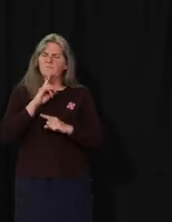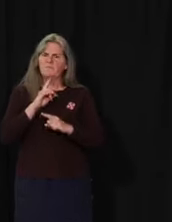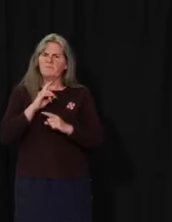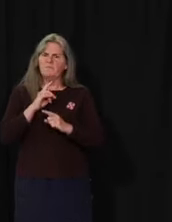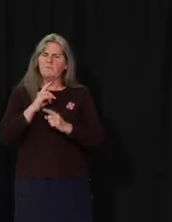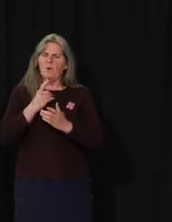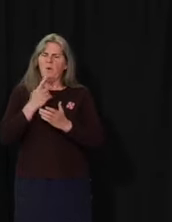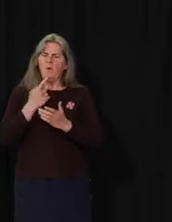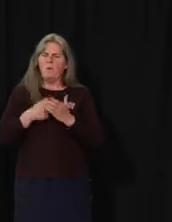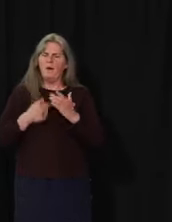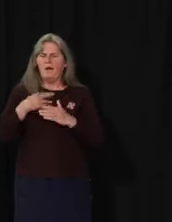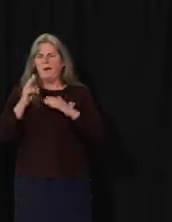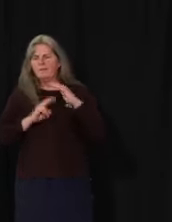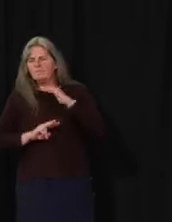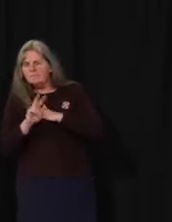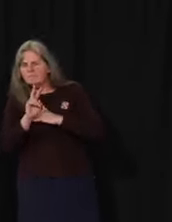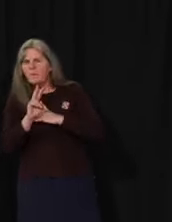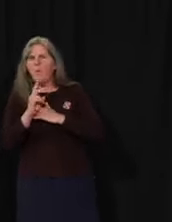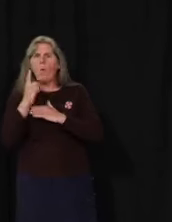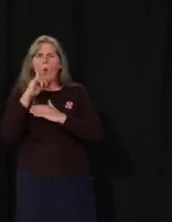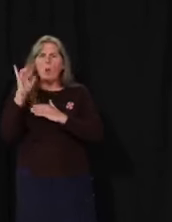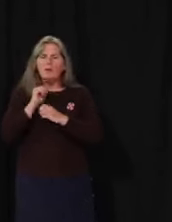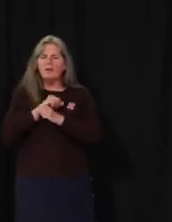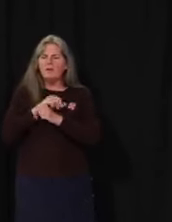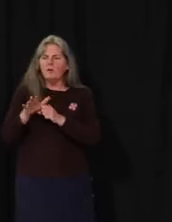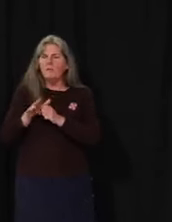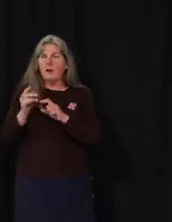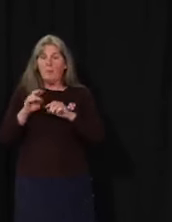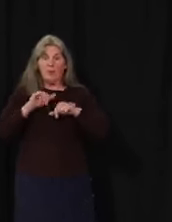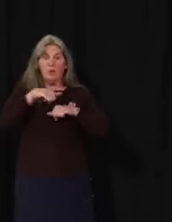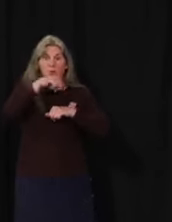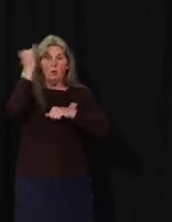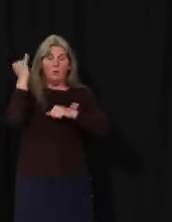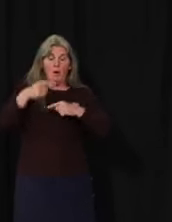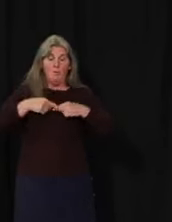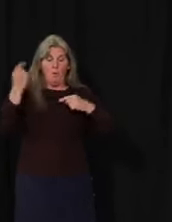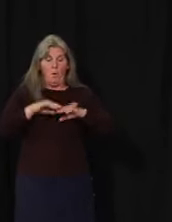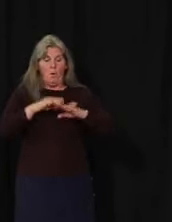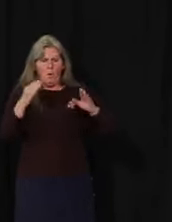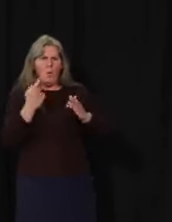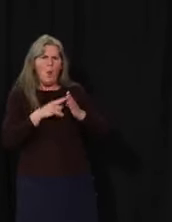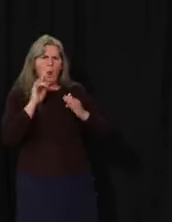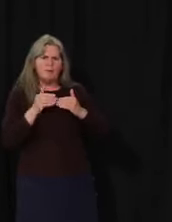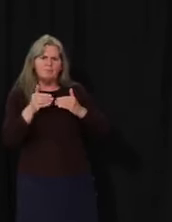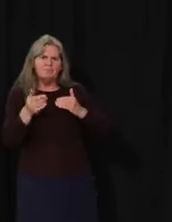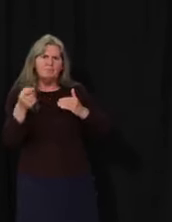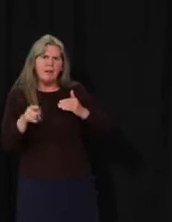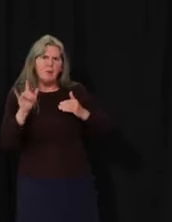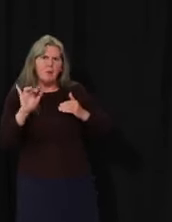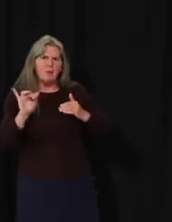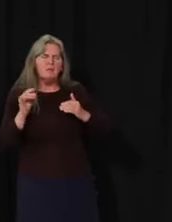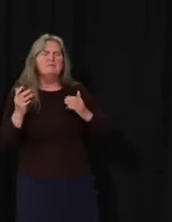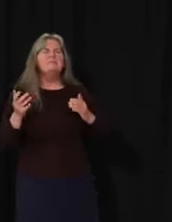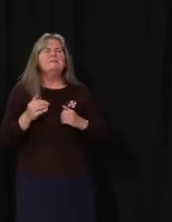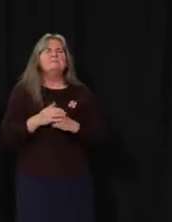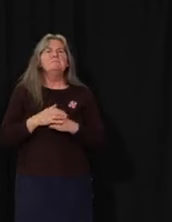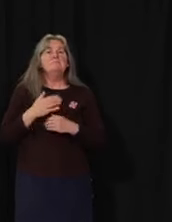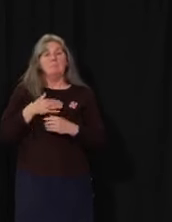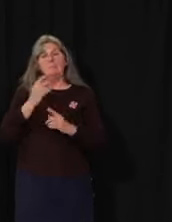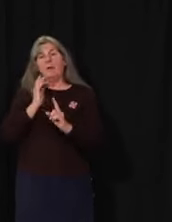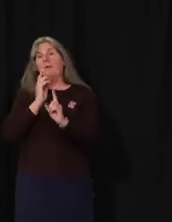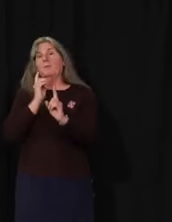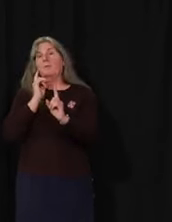what do I anticipate for COVID in Yukon with the border reopening? And I'm saying that I'm hoping that my